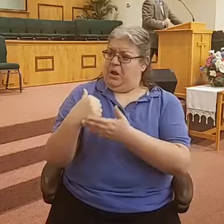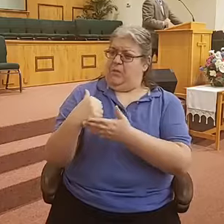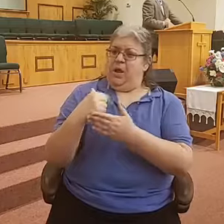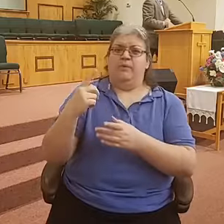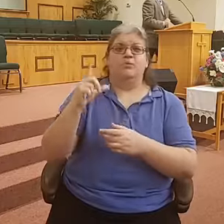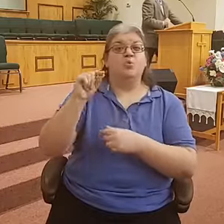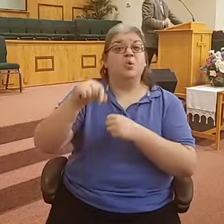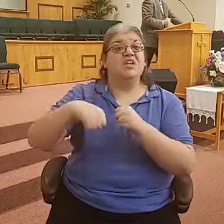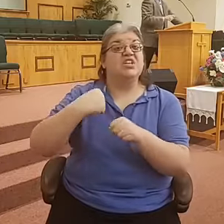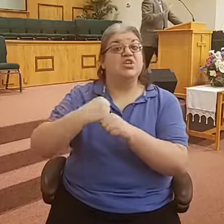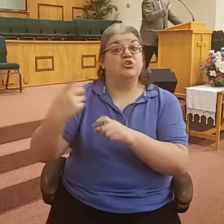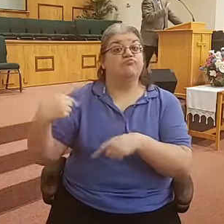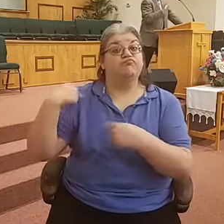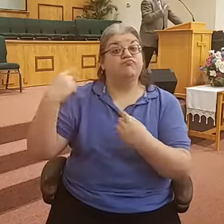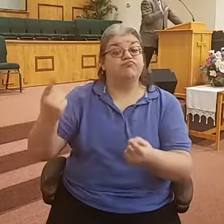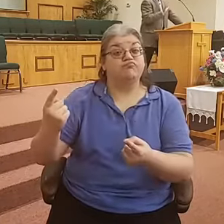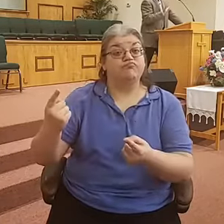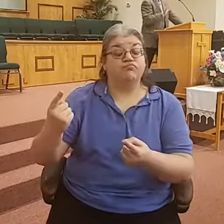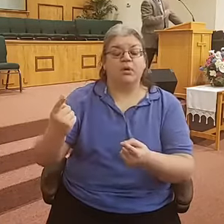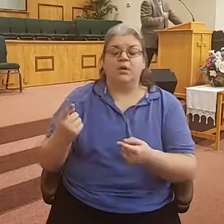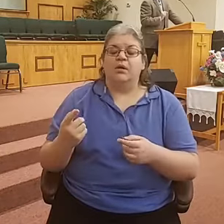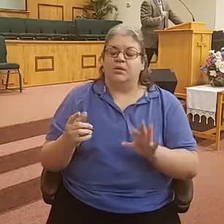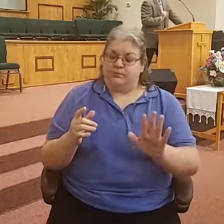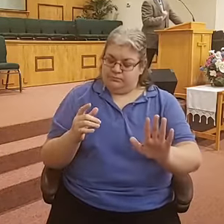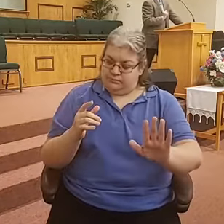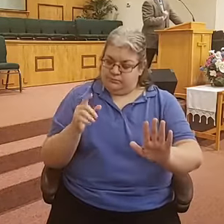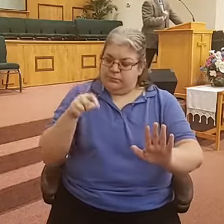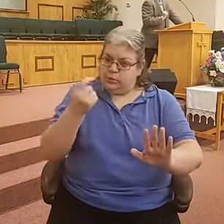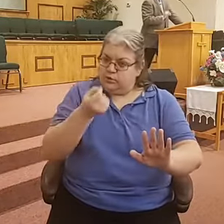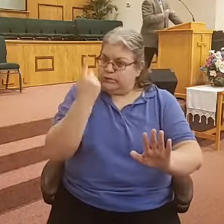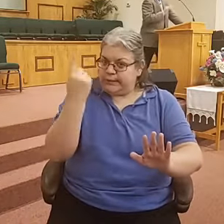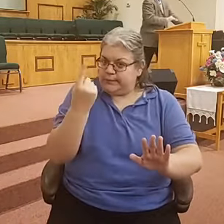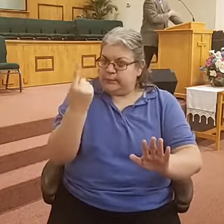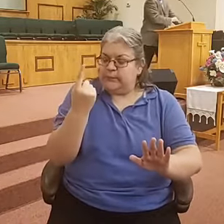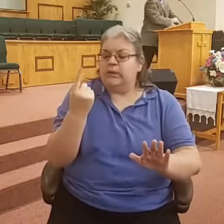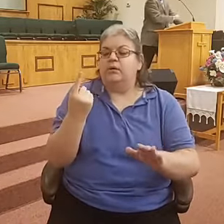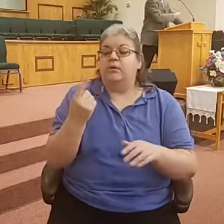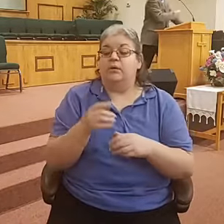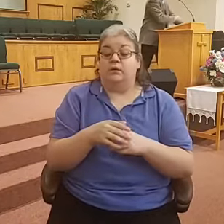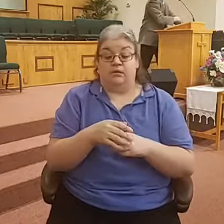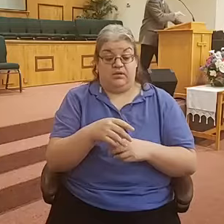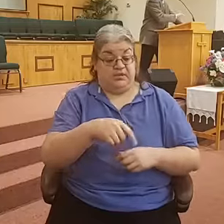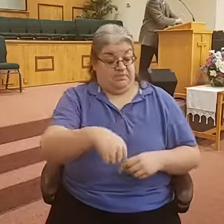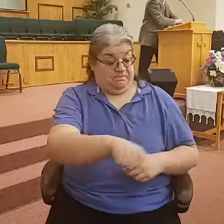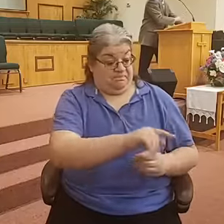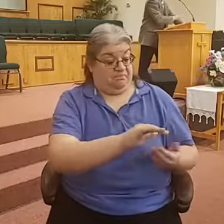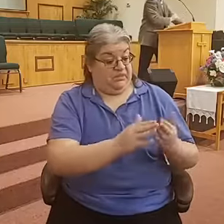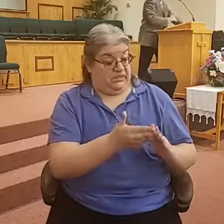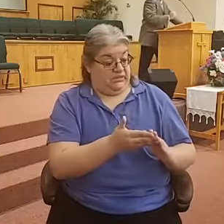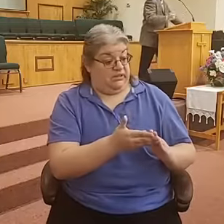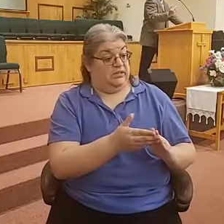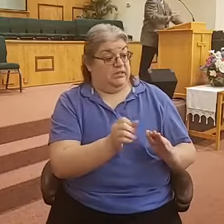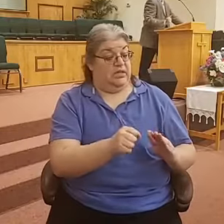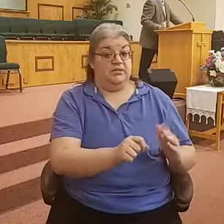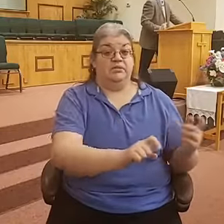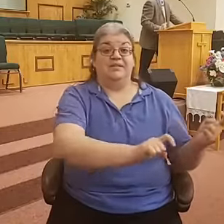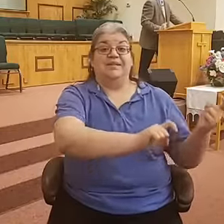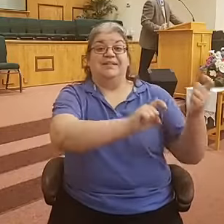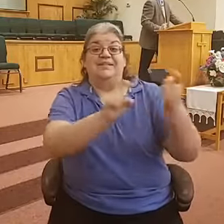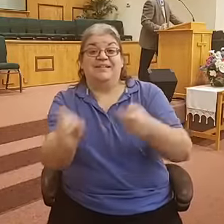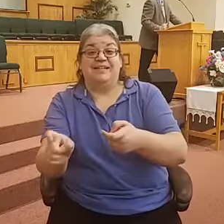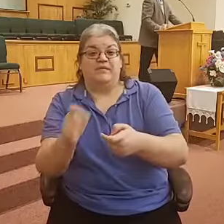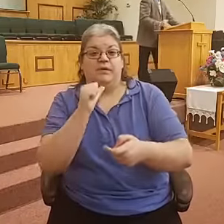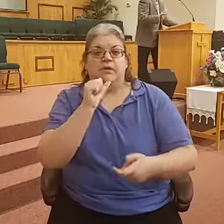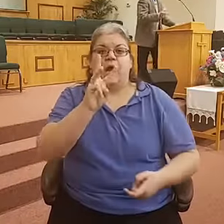years. Now what you need to understand is this. These cities were a gift. They were not a